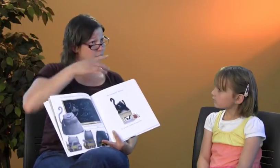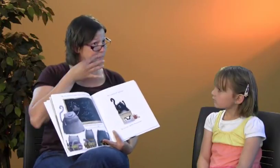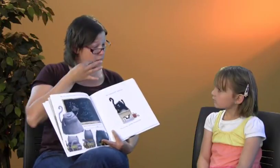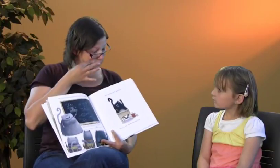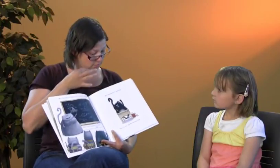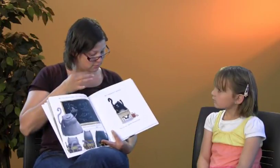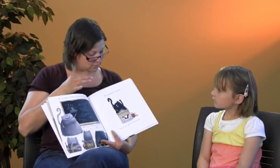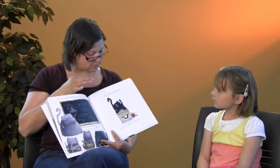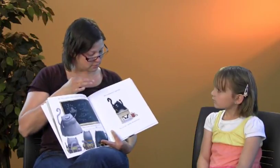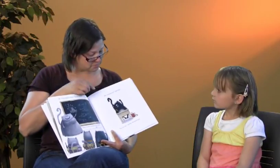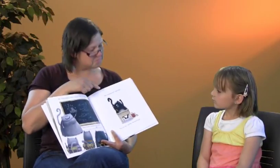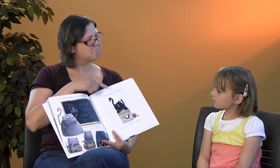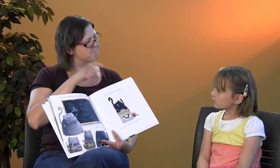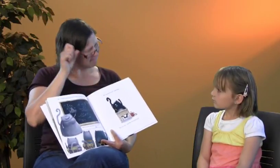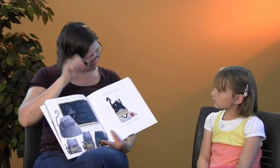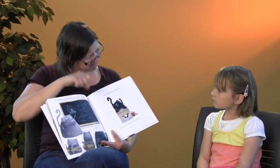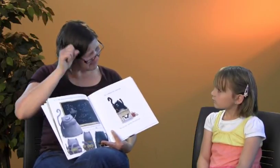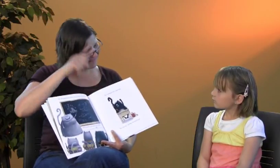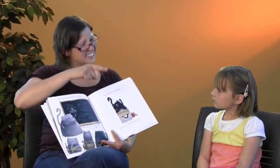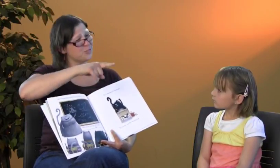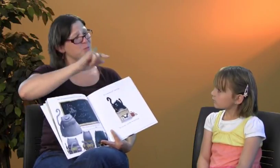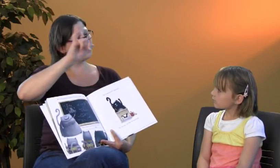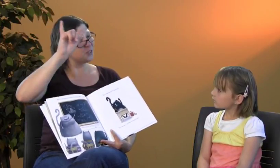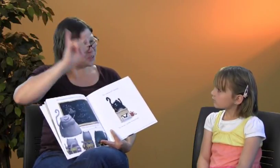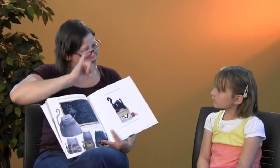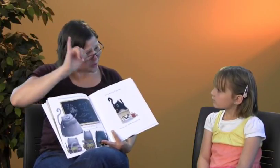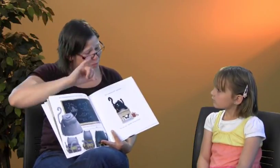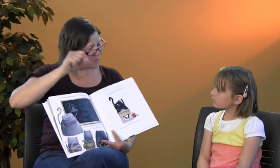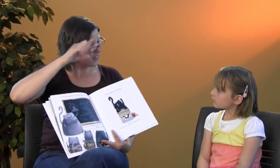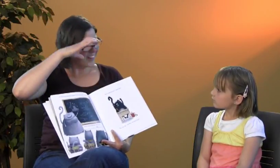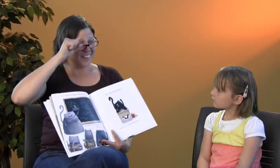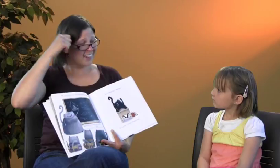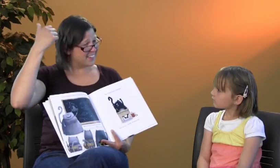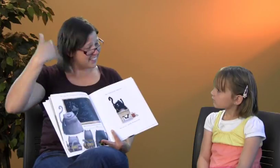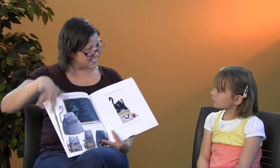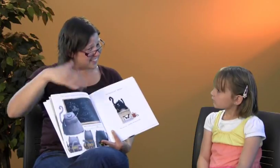Are you like other cats? Splat said, yes, I am.